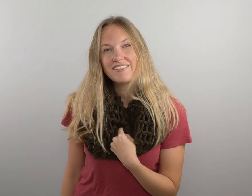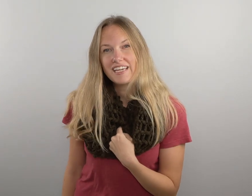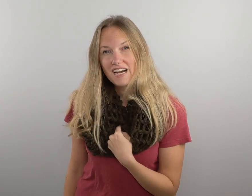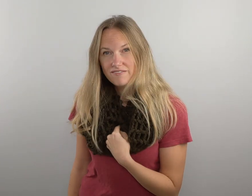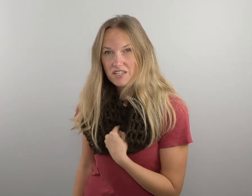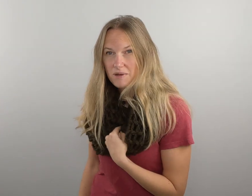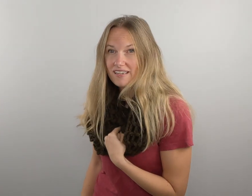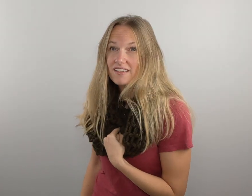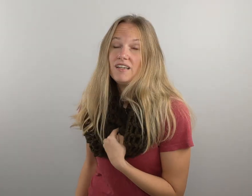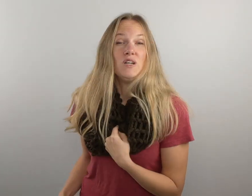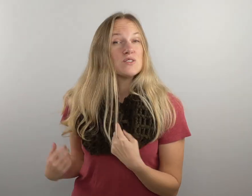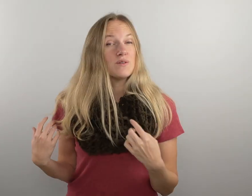they comfort me. So